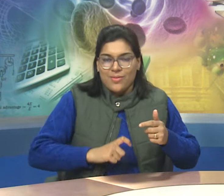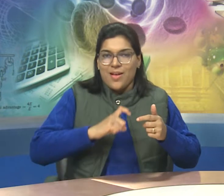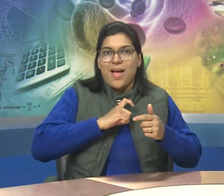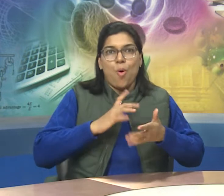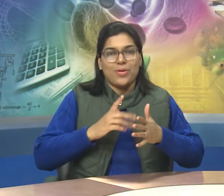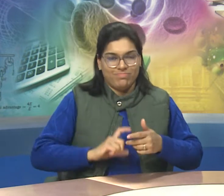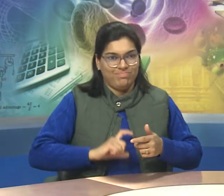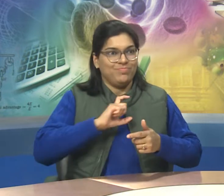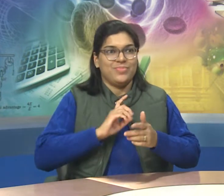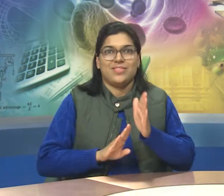self-confidence,